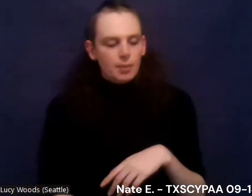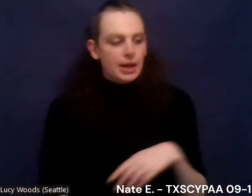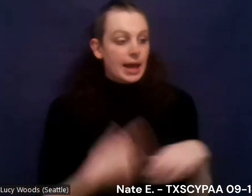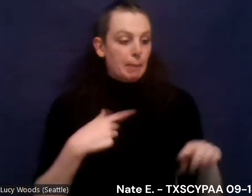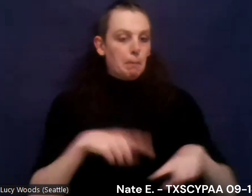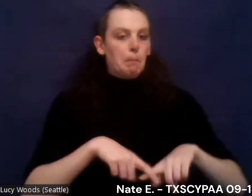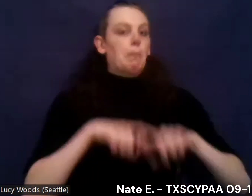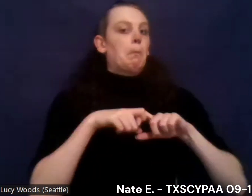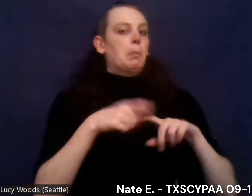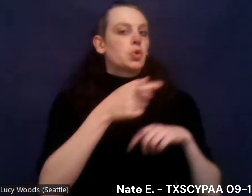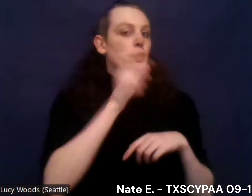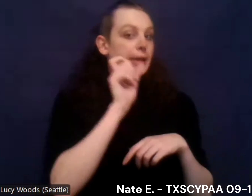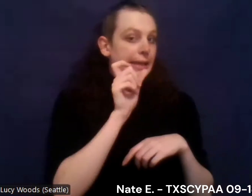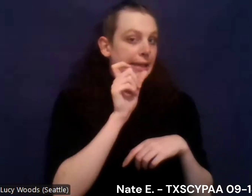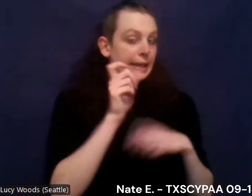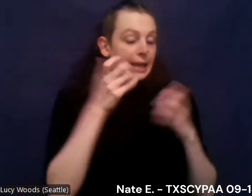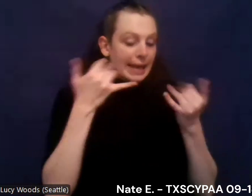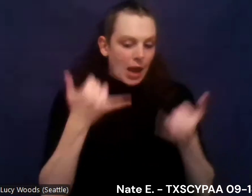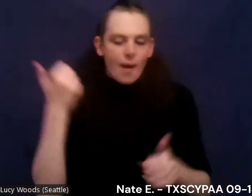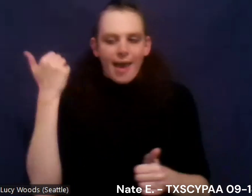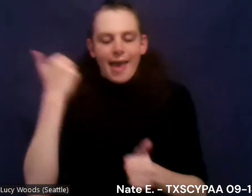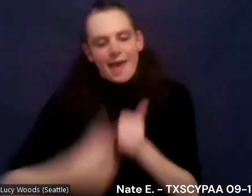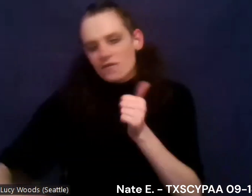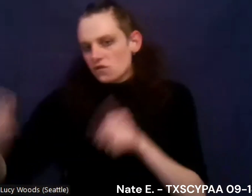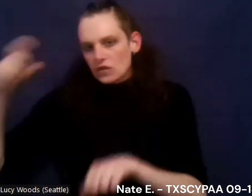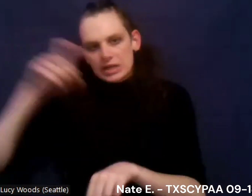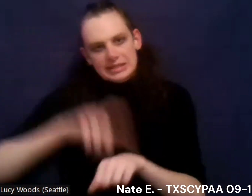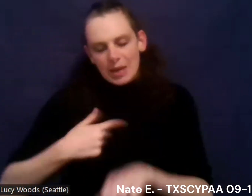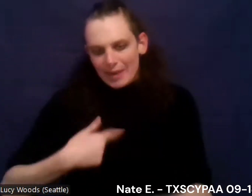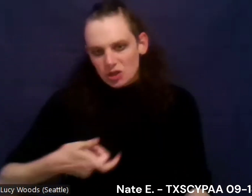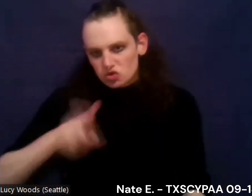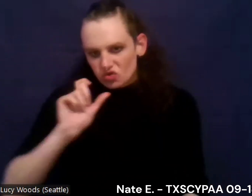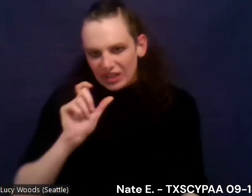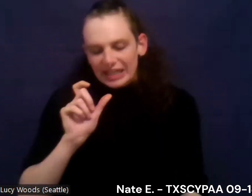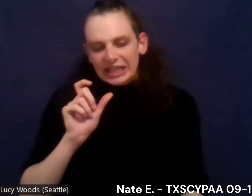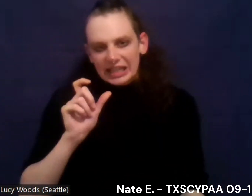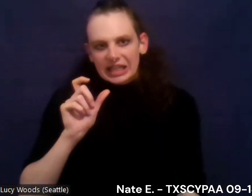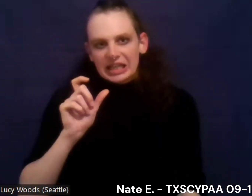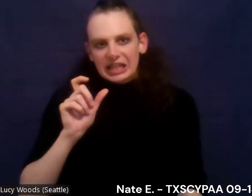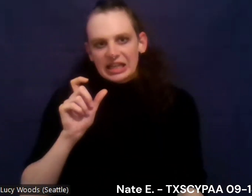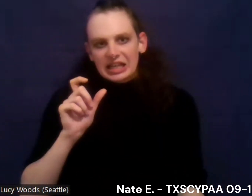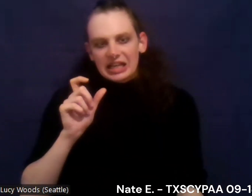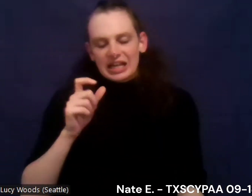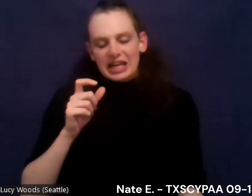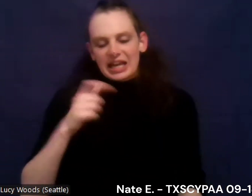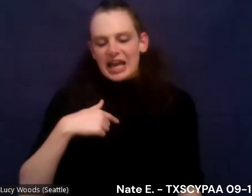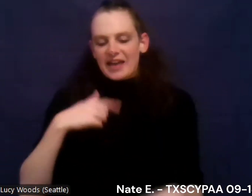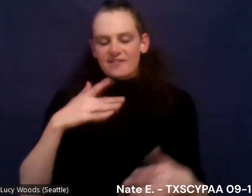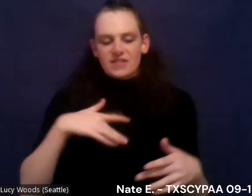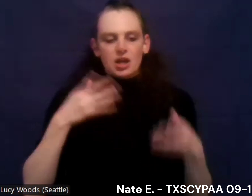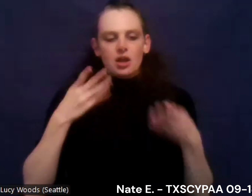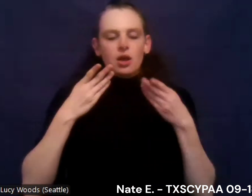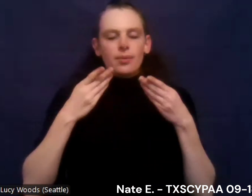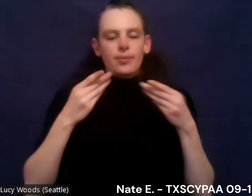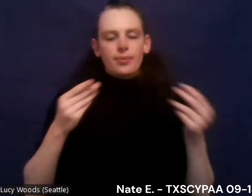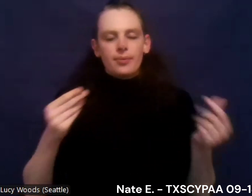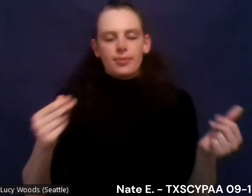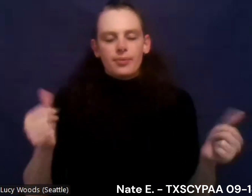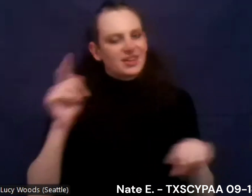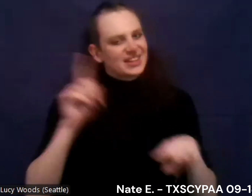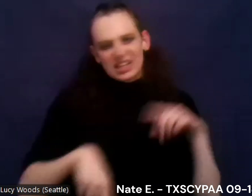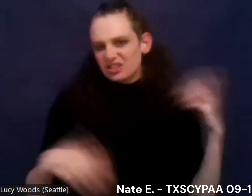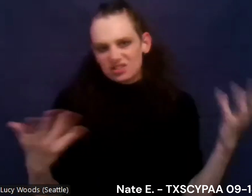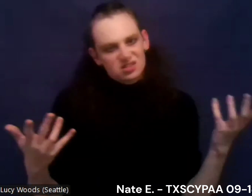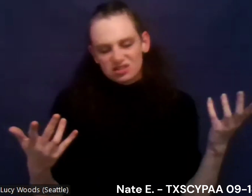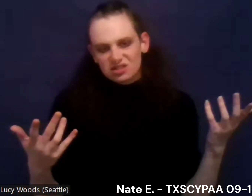like now it's every time I drink, I can't actually get that relief. I can't actually feel it. I can scratch, I can touch it. It's